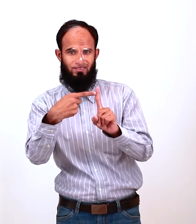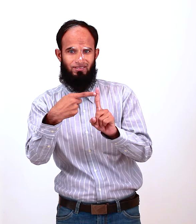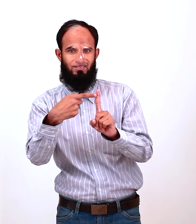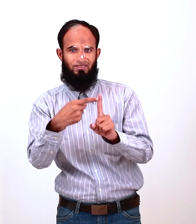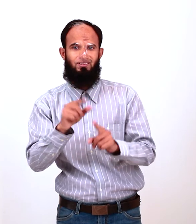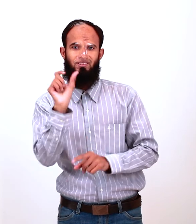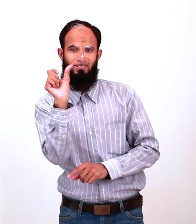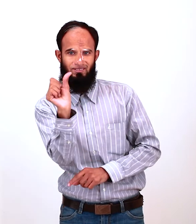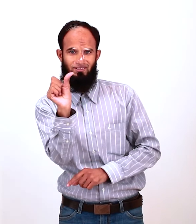is